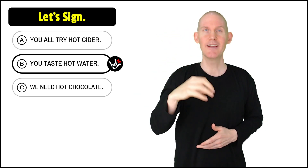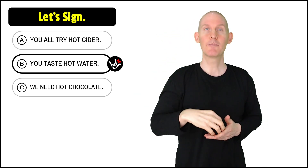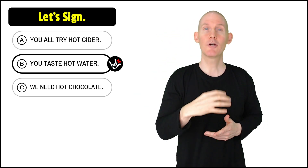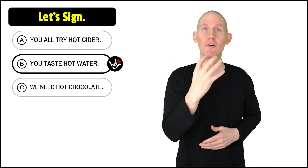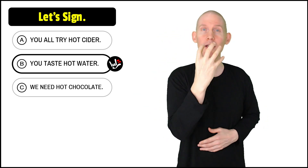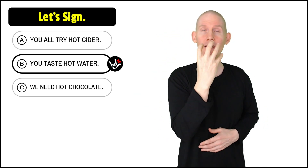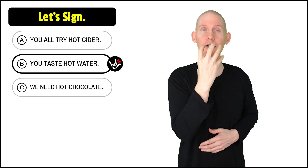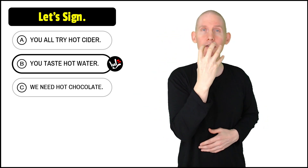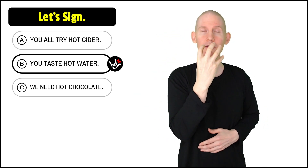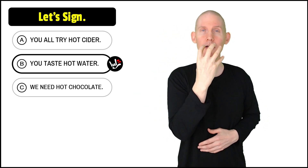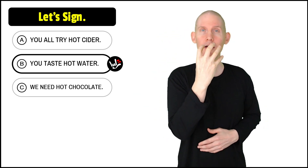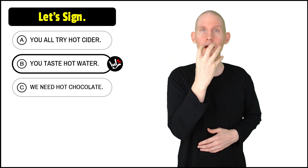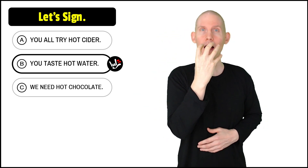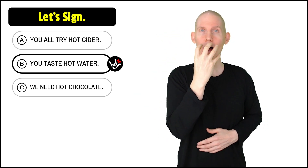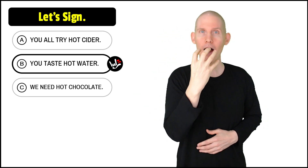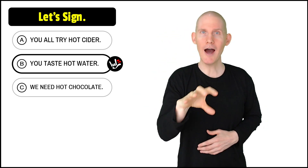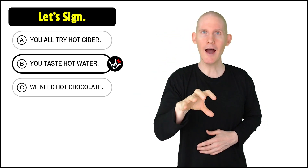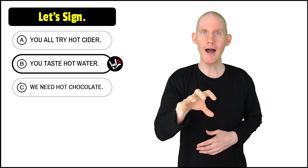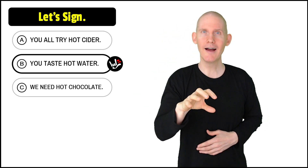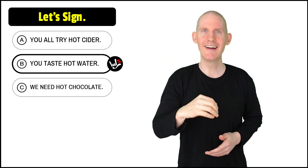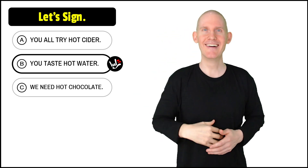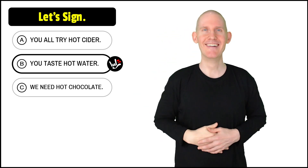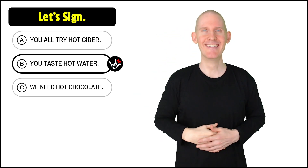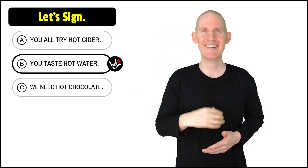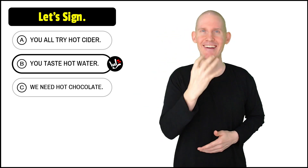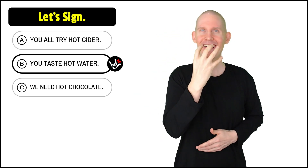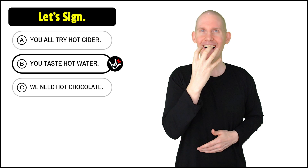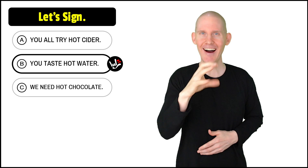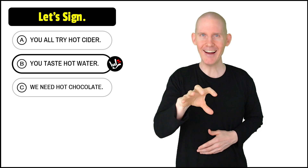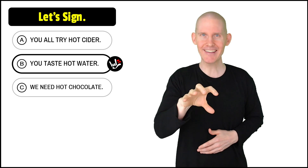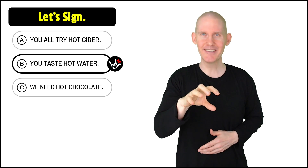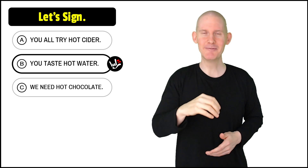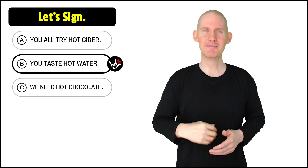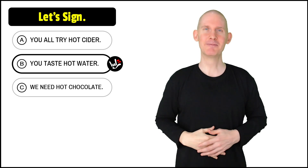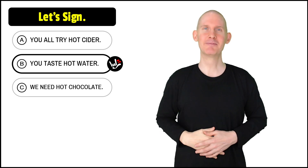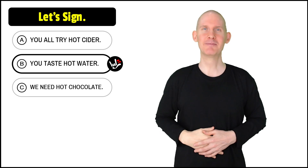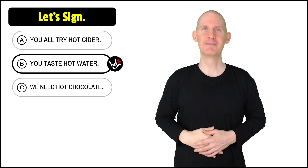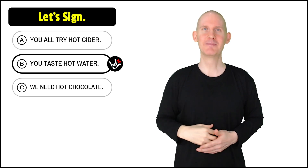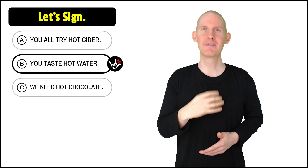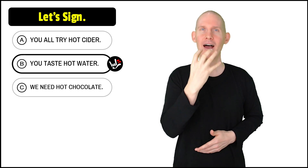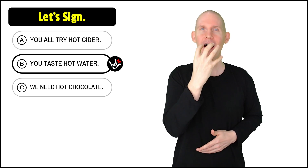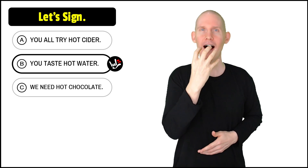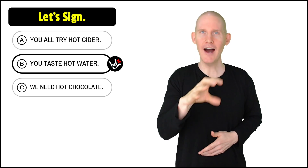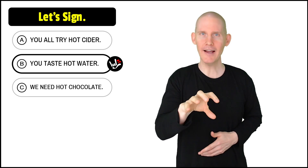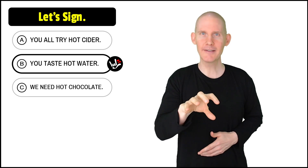put it right here. Ah, hot, hot.